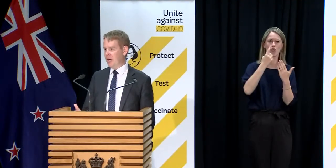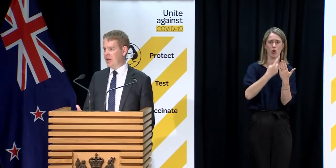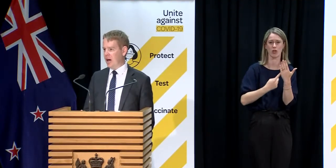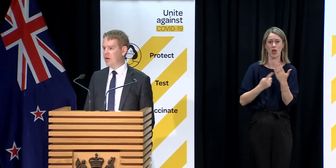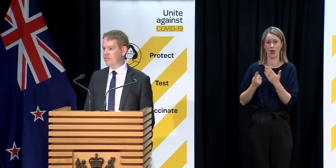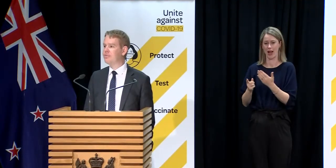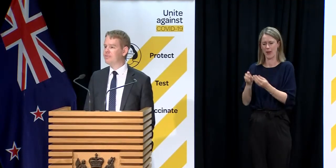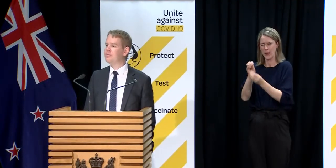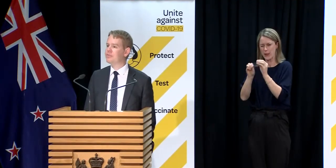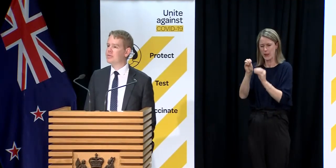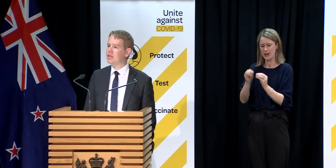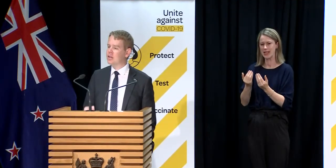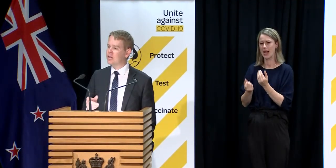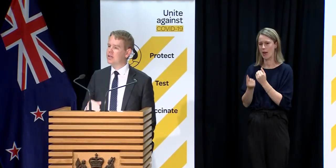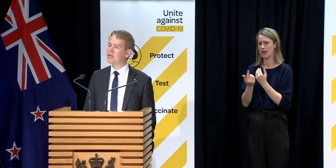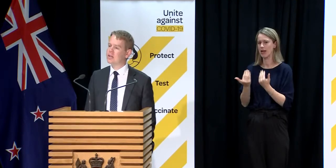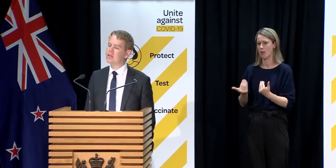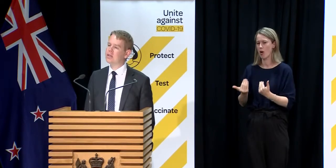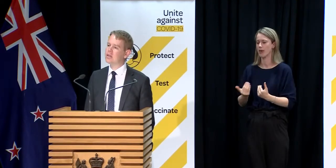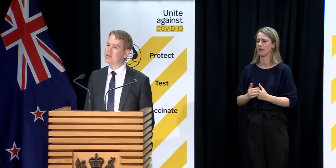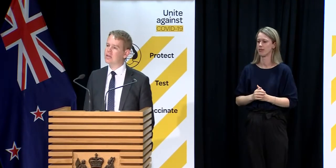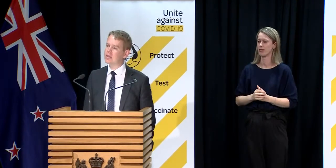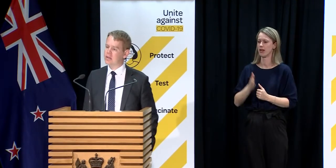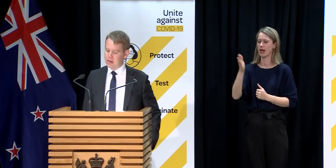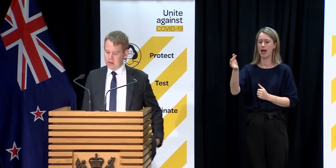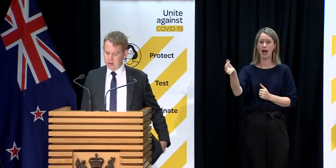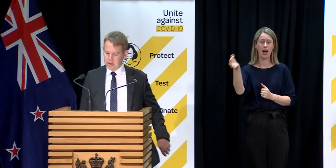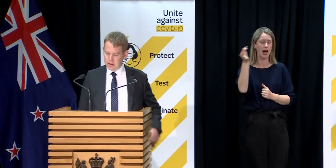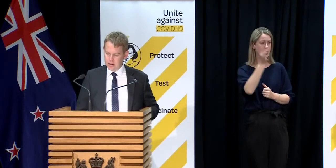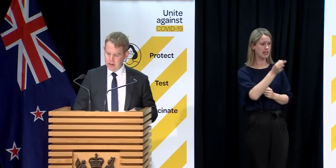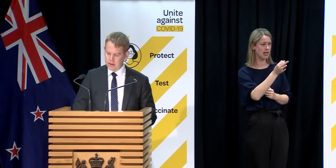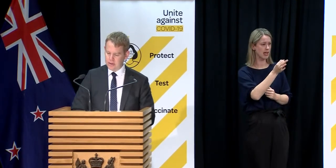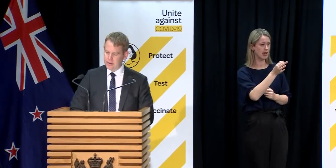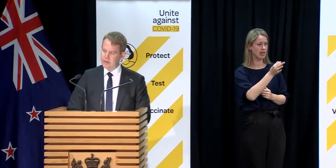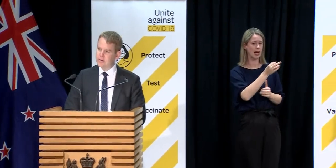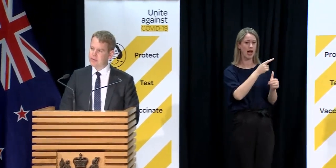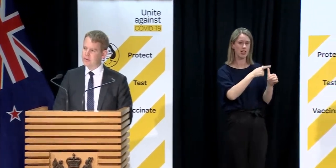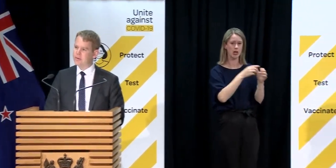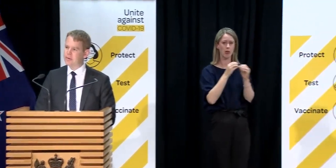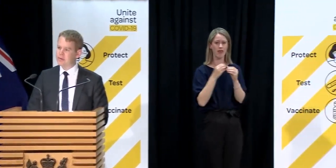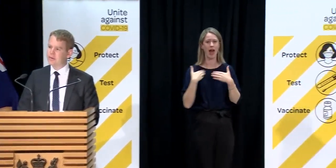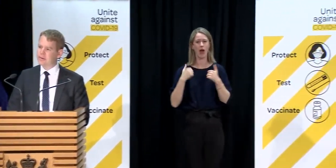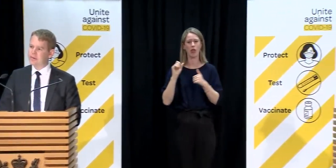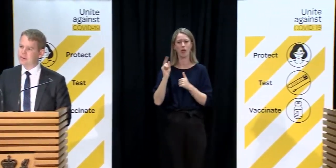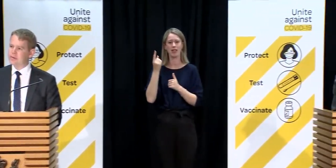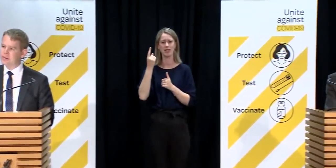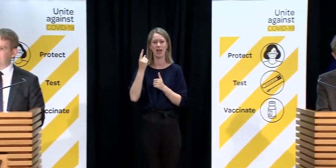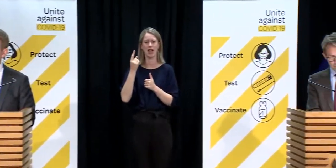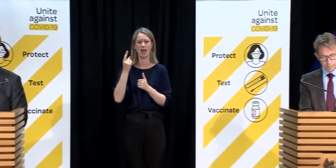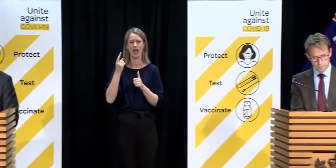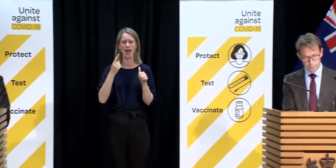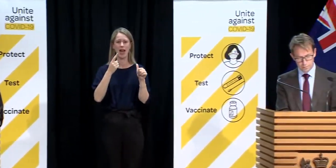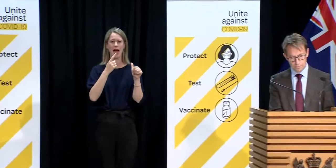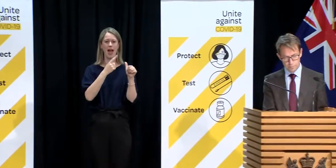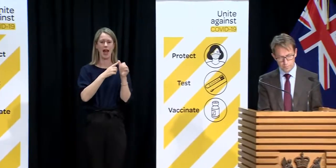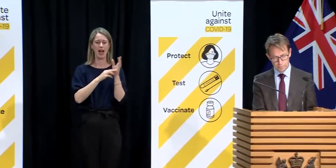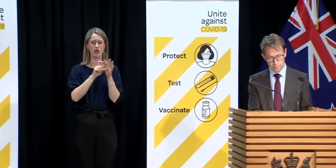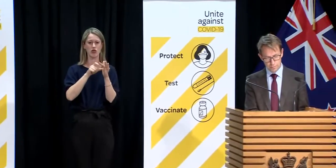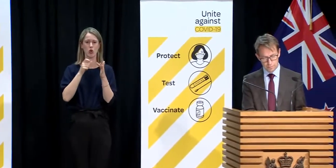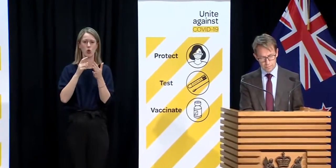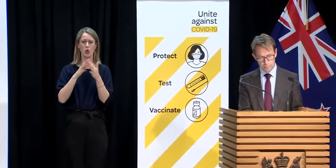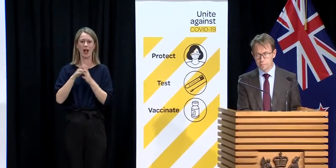work that's happening now. And just one last question for you, Dr. Bloomfield. Health Minister Andrew Little has said that Taranaki and